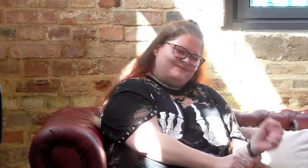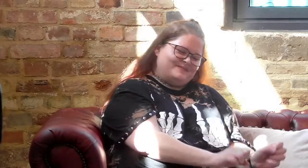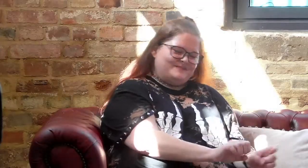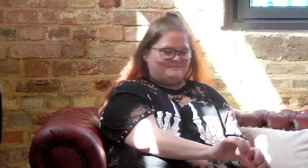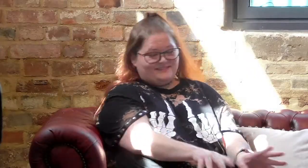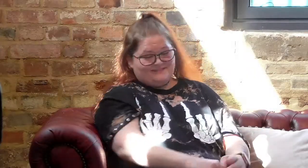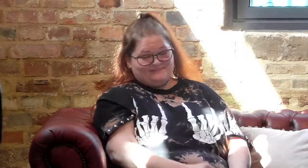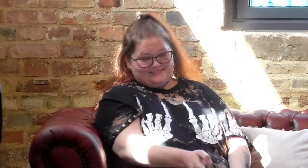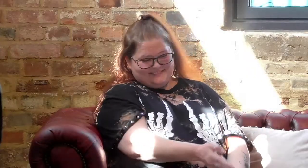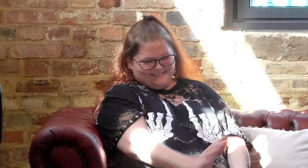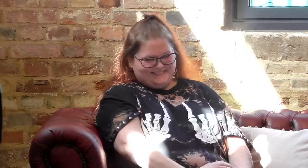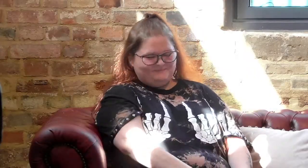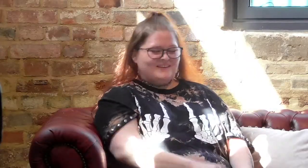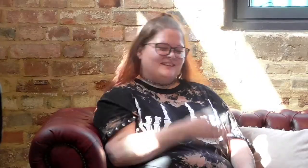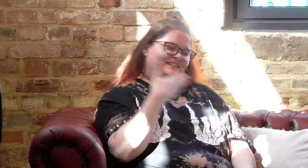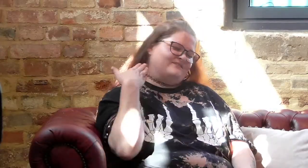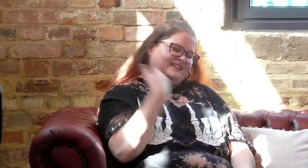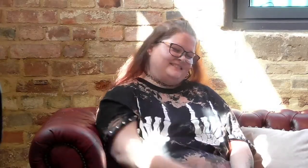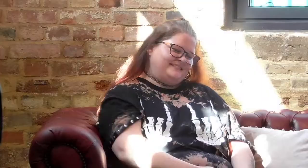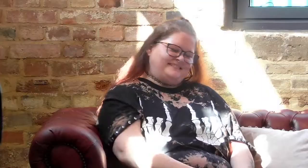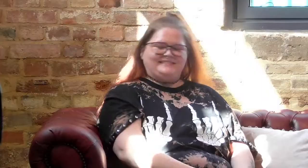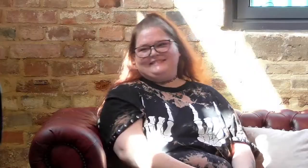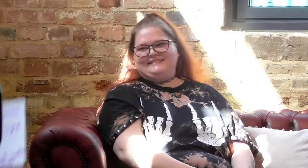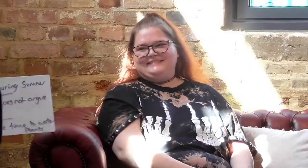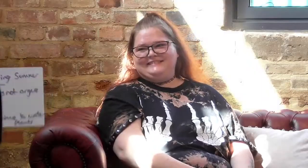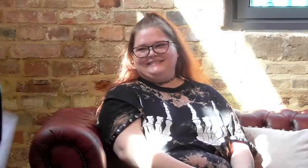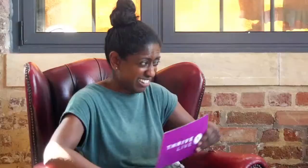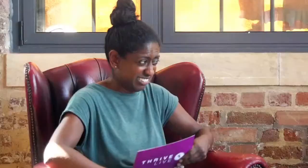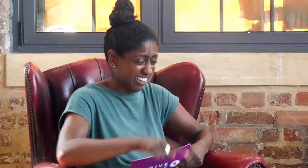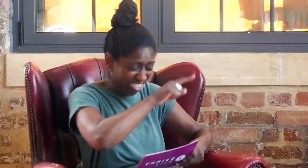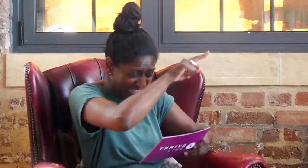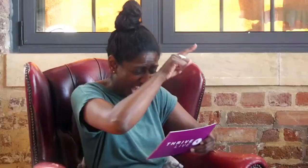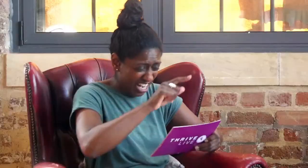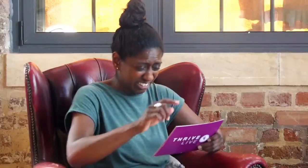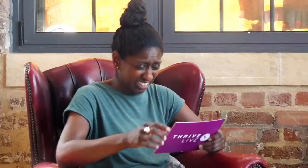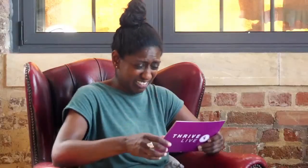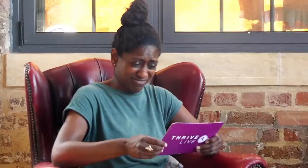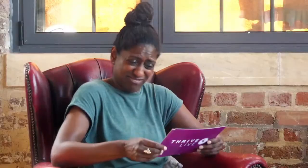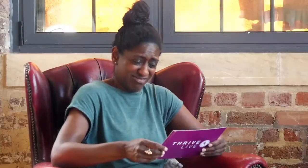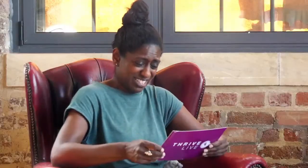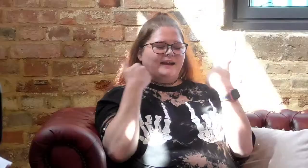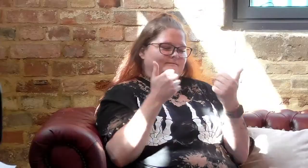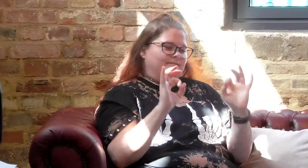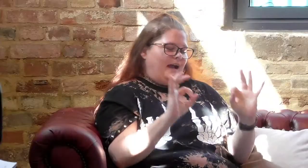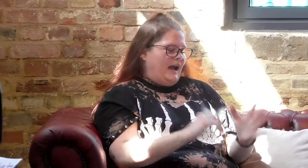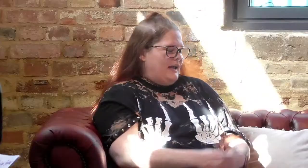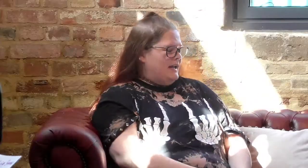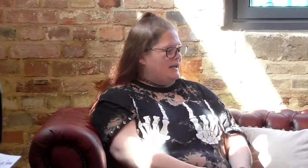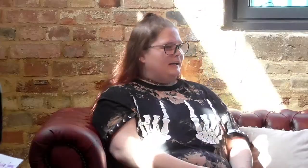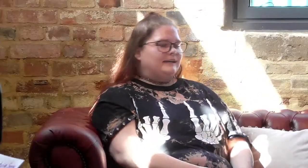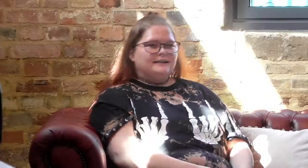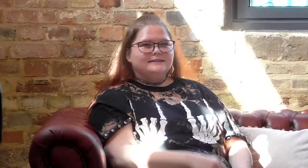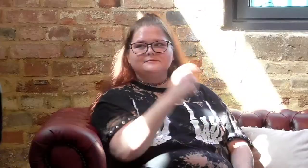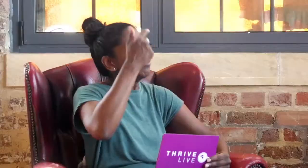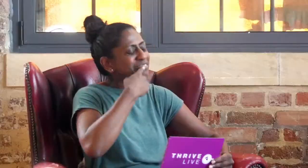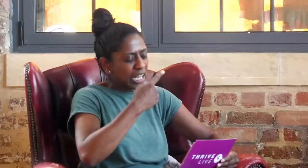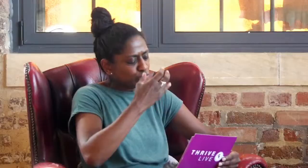was just like, come on, and it messes everywhere, and it wasn't pleasant. Cats are fine though, cats don't do that.